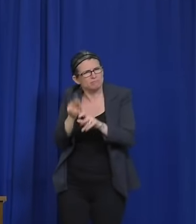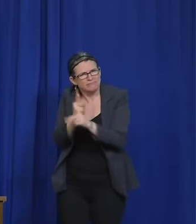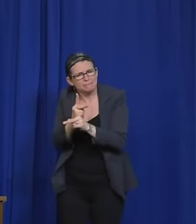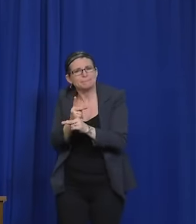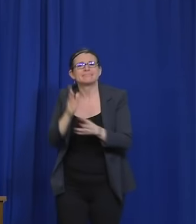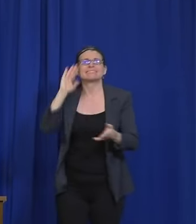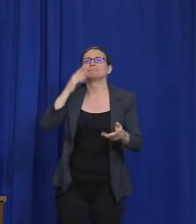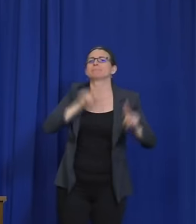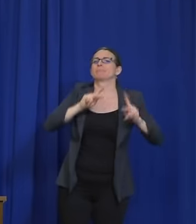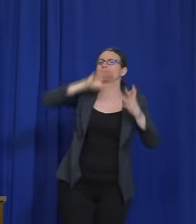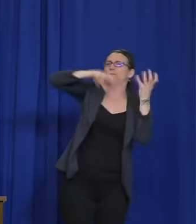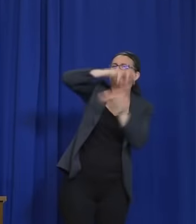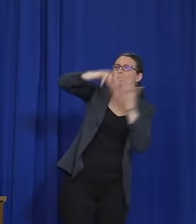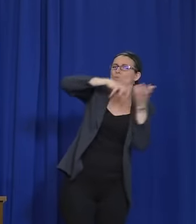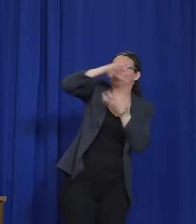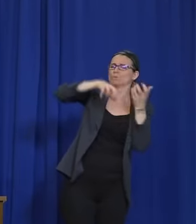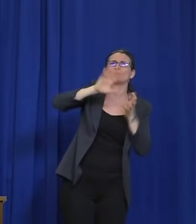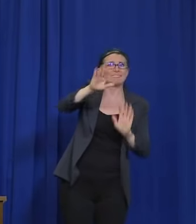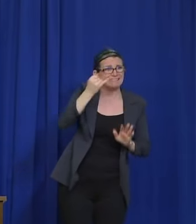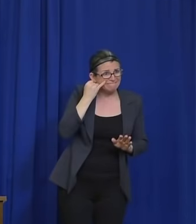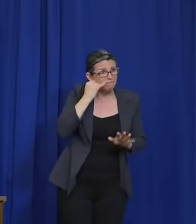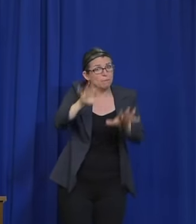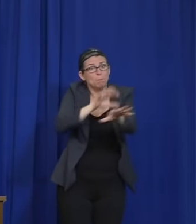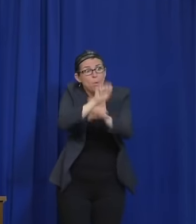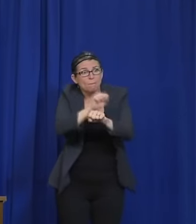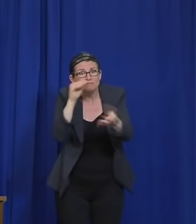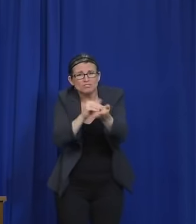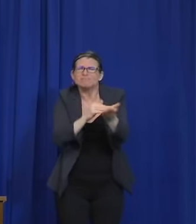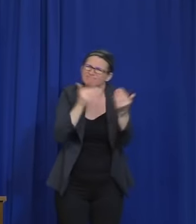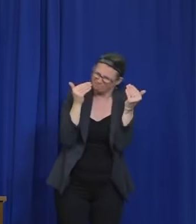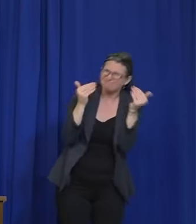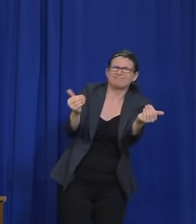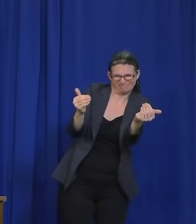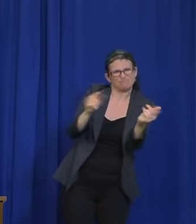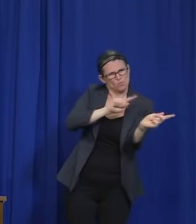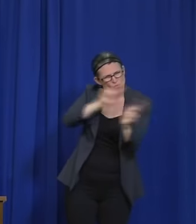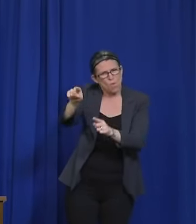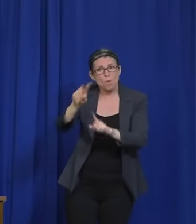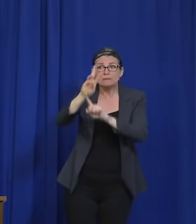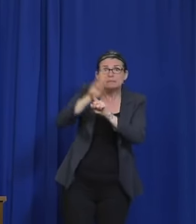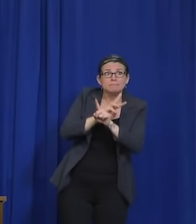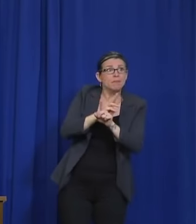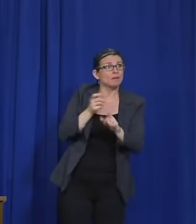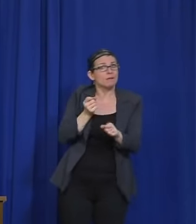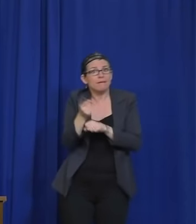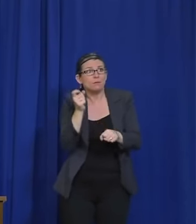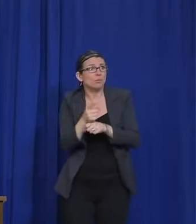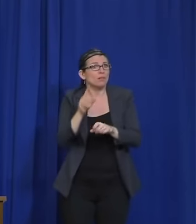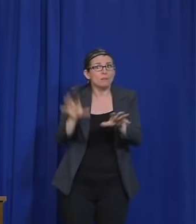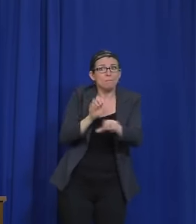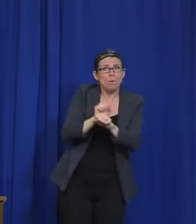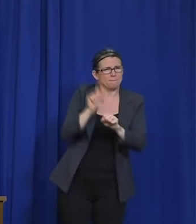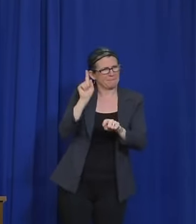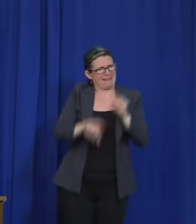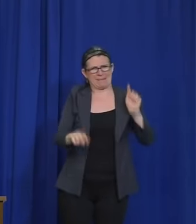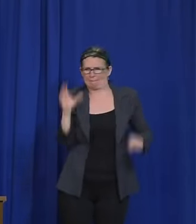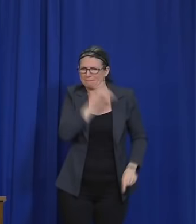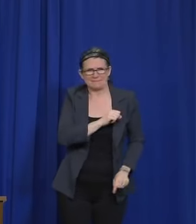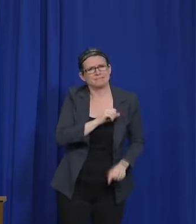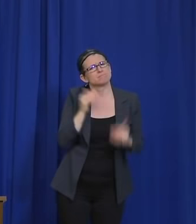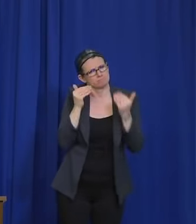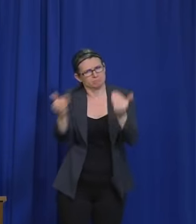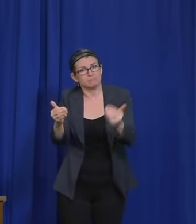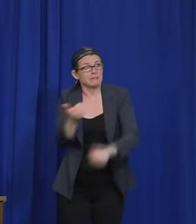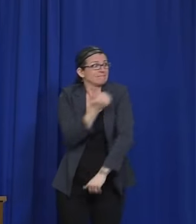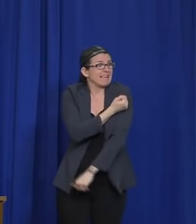We are going to continue, as we are looking at our data and looking at what the governor is contemplating about what more we can be doing safely in the state